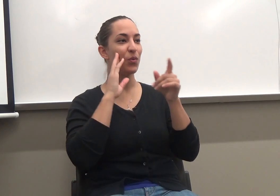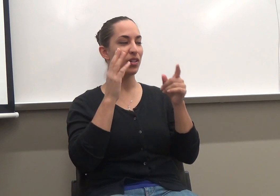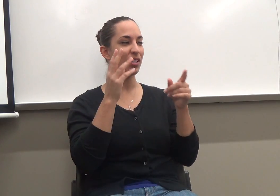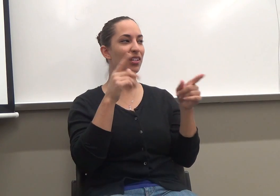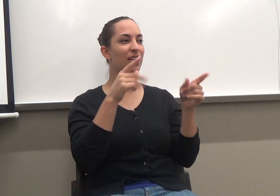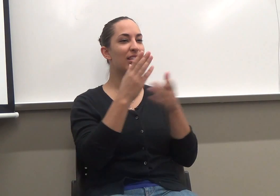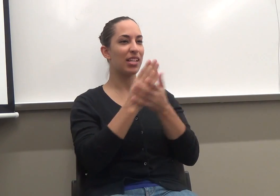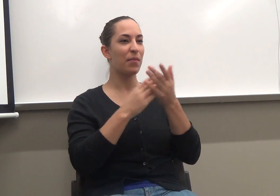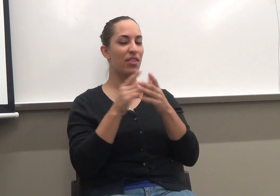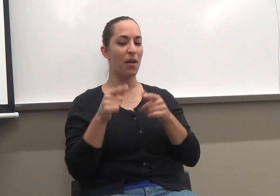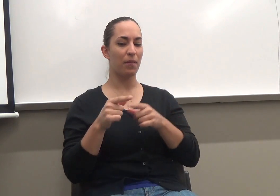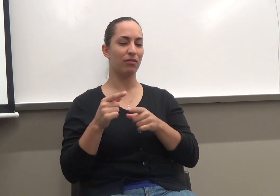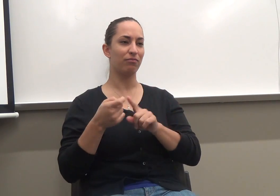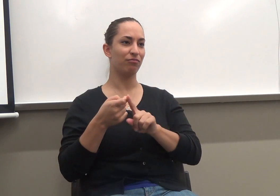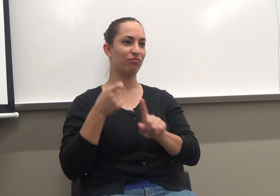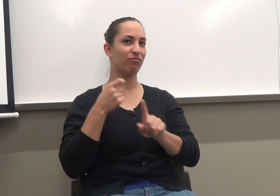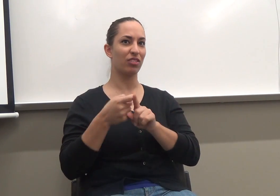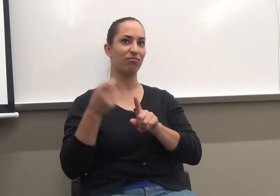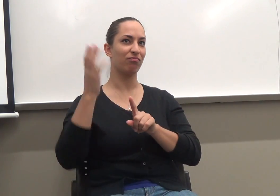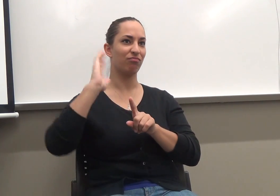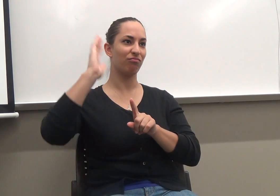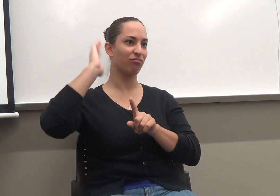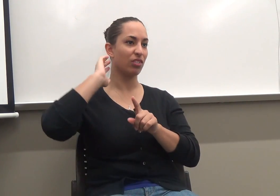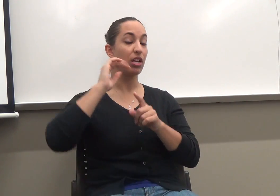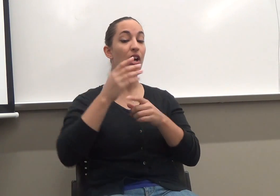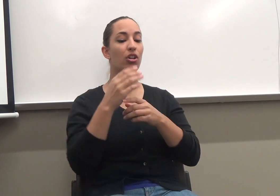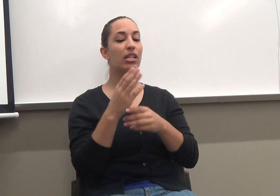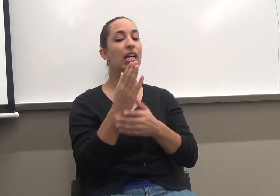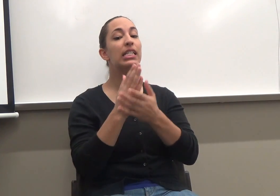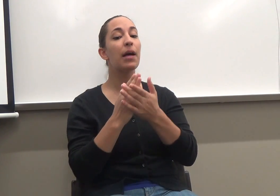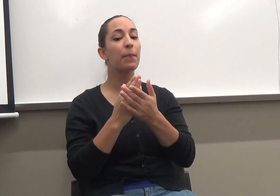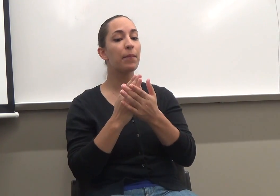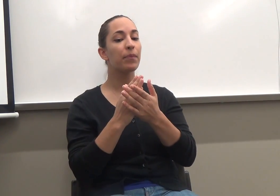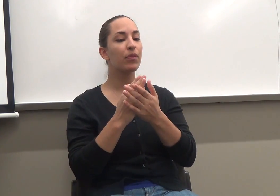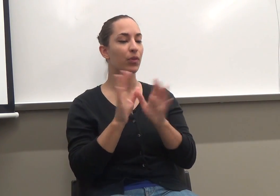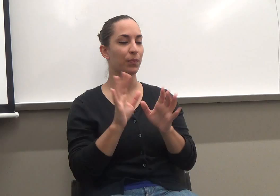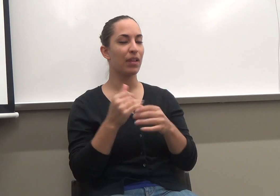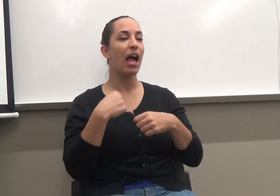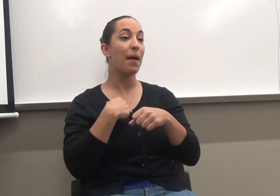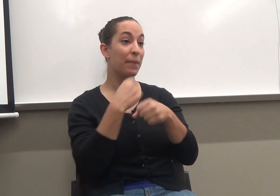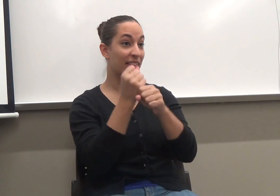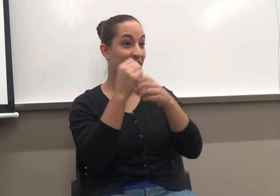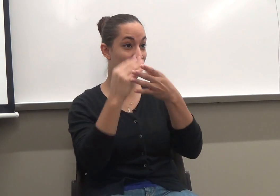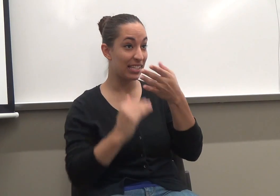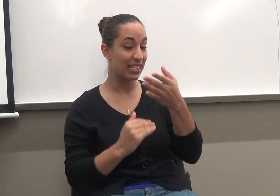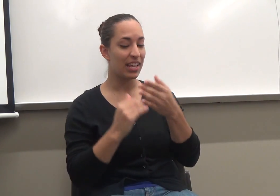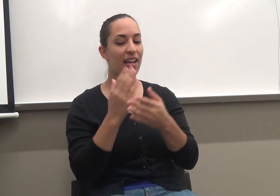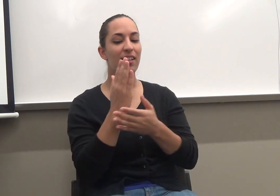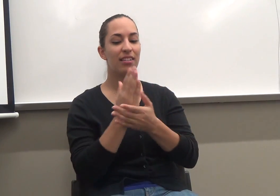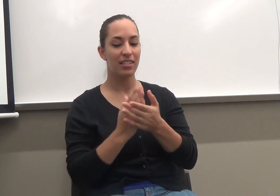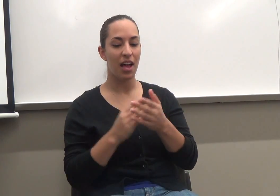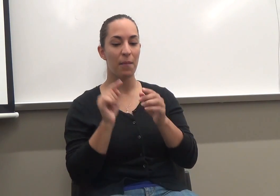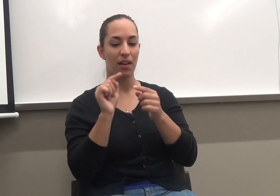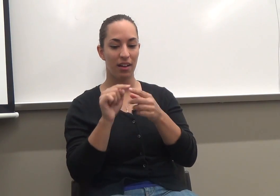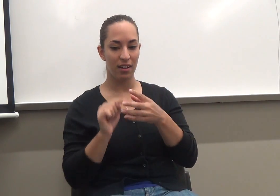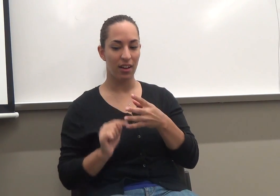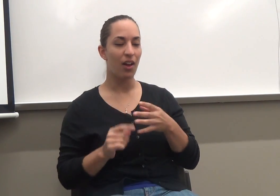They're in all the different categories. Yeah. So if you say something like